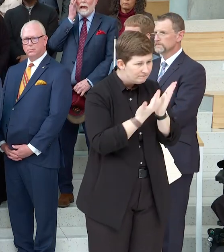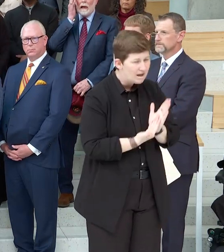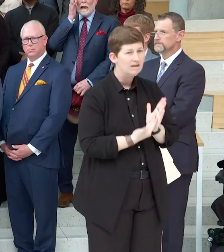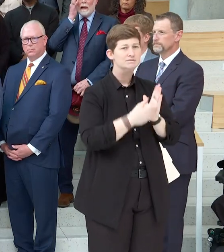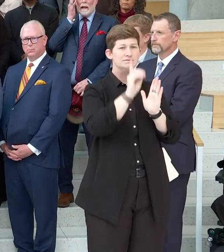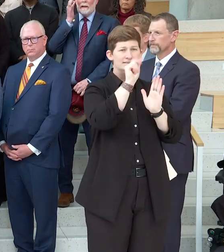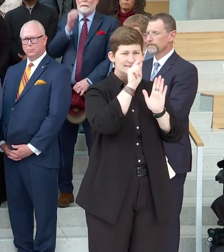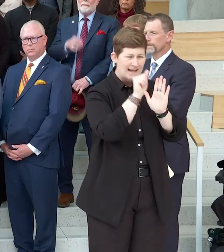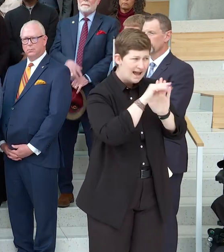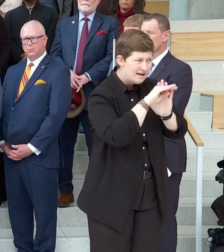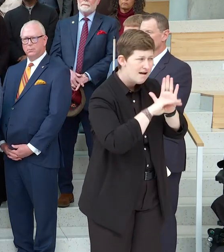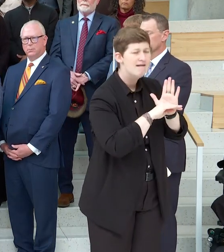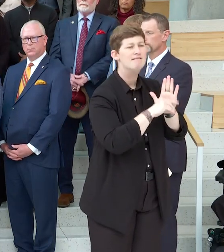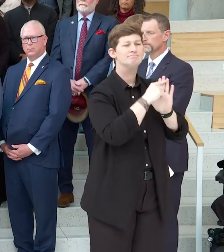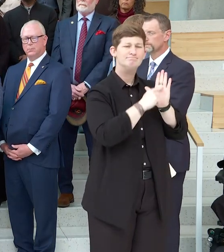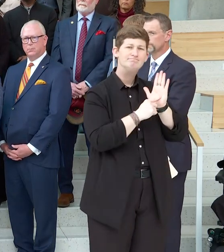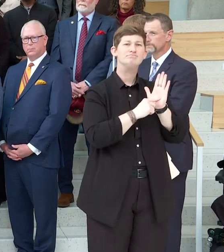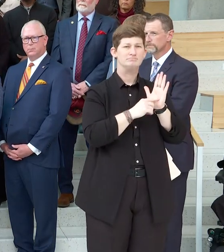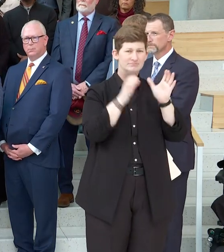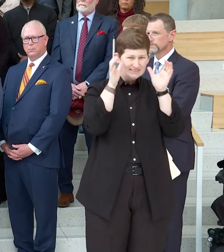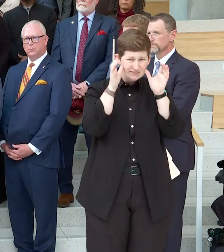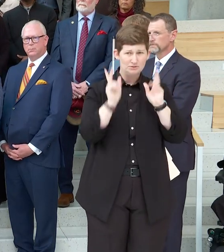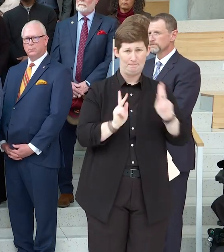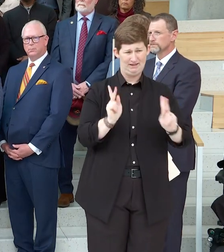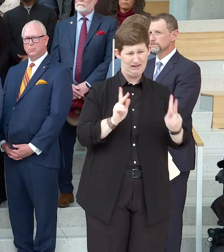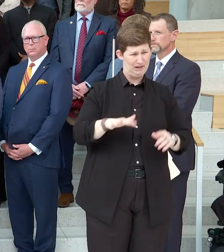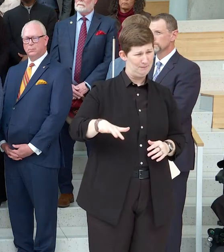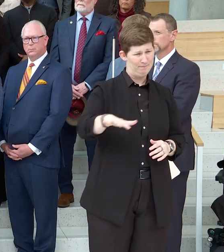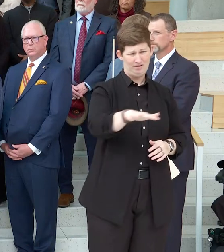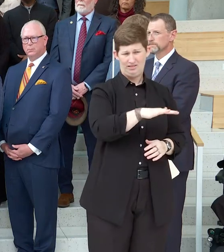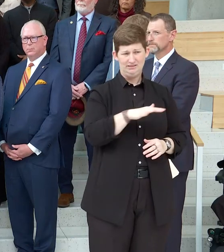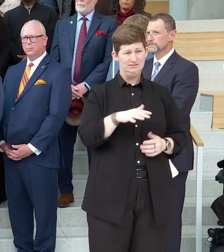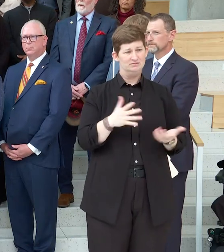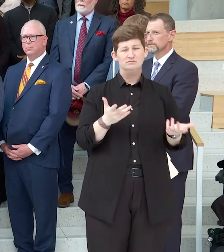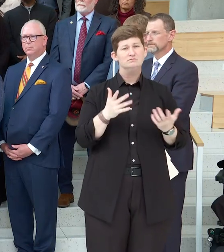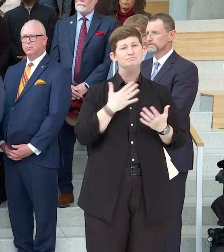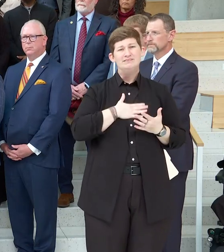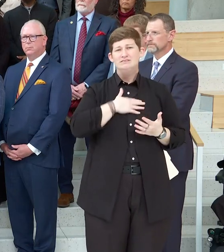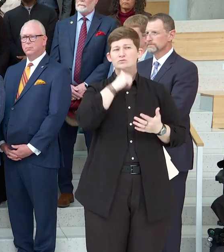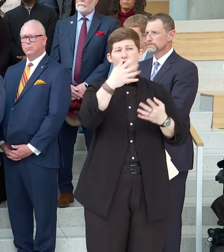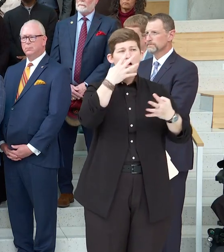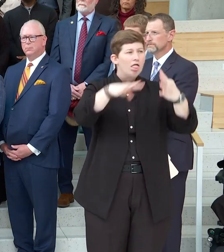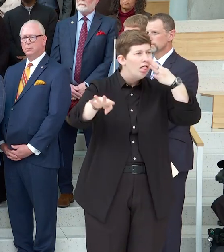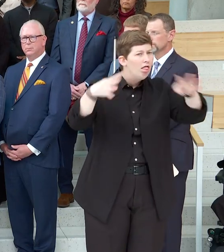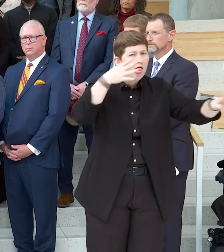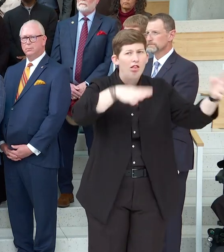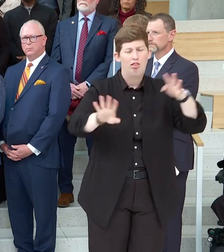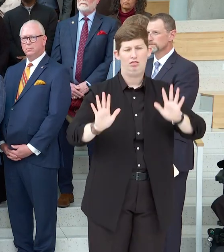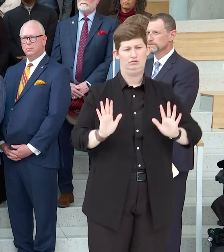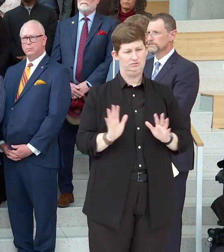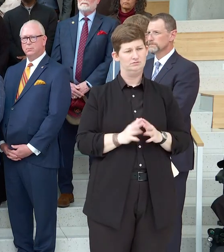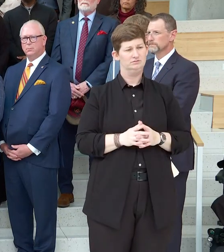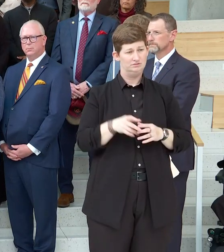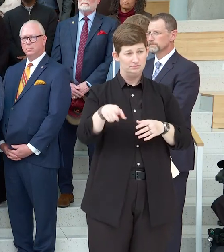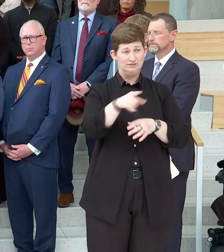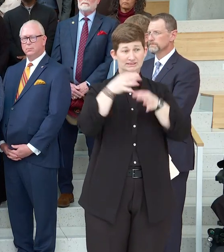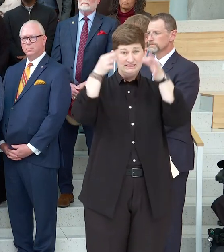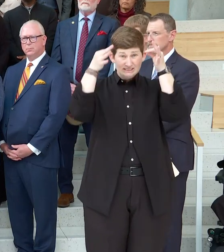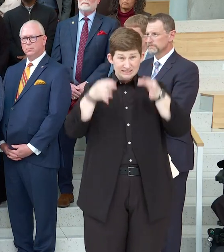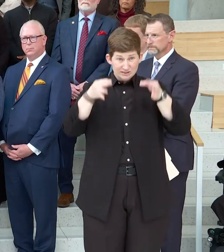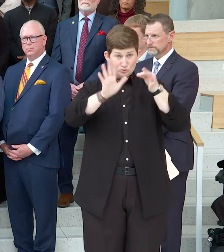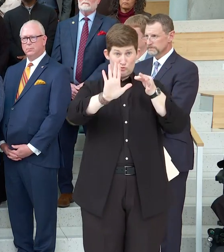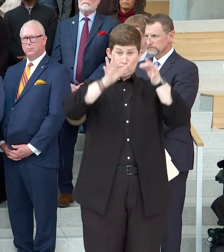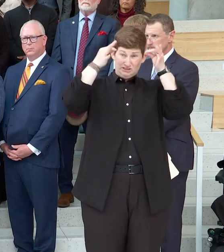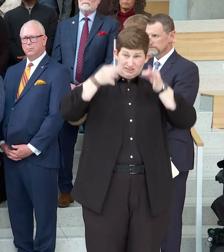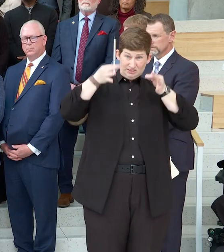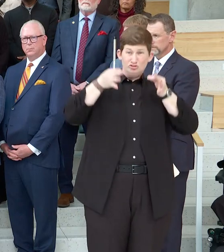constituents, not leaving anybody out. That's how good policy is done well. These decisions have consequences, and the council's decision to act